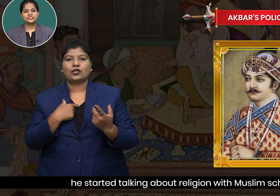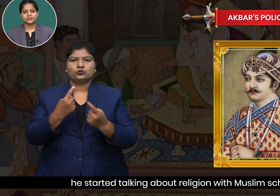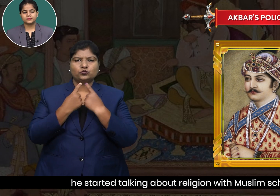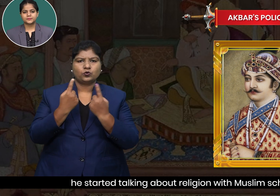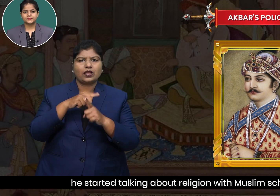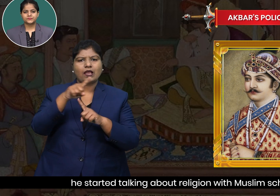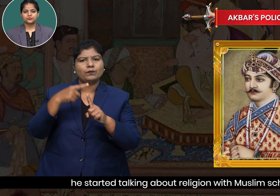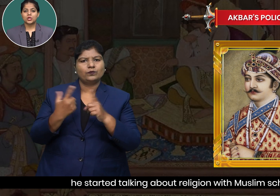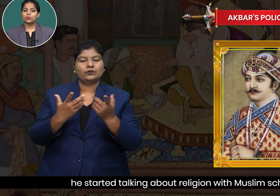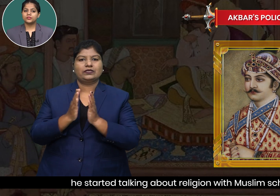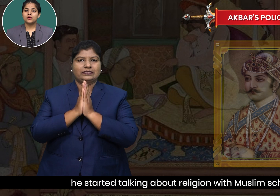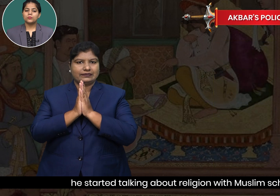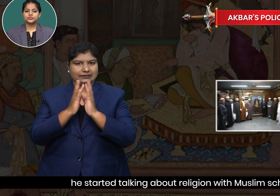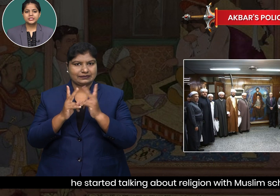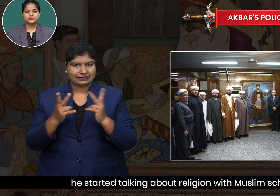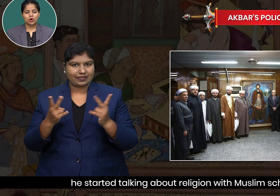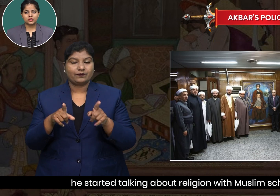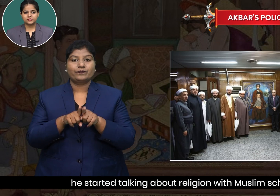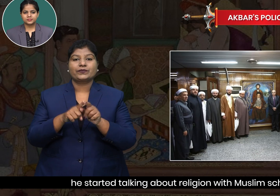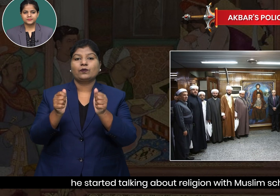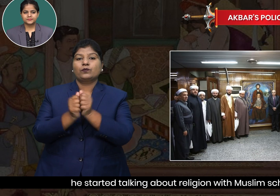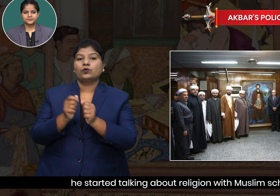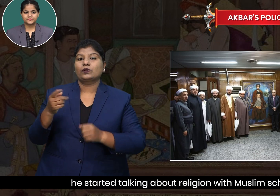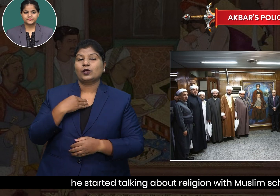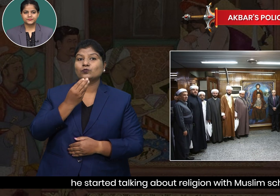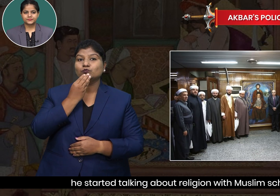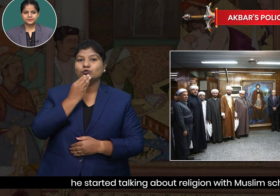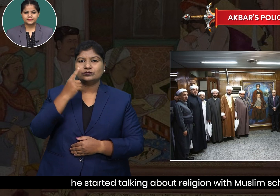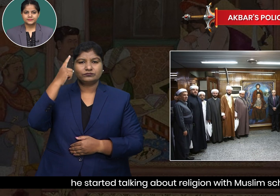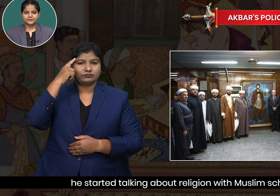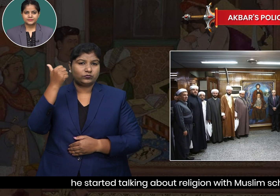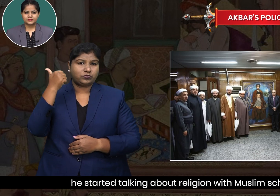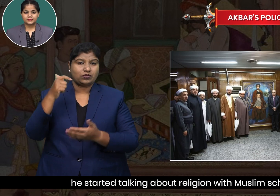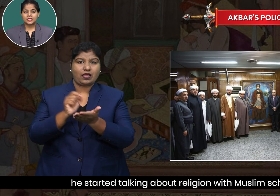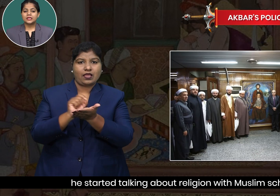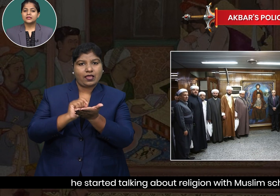about religion with Muslim scholars,